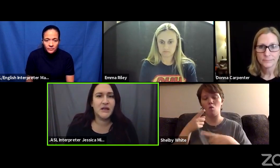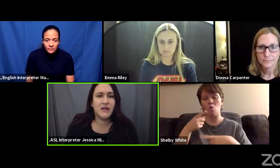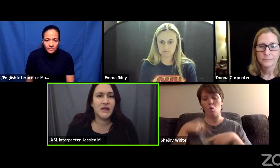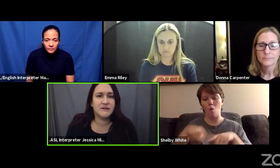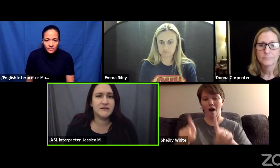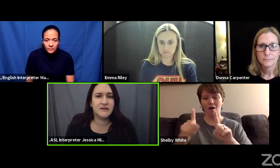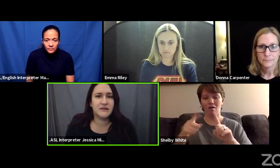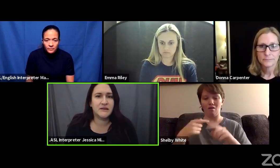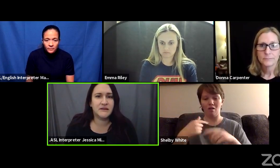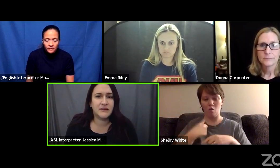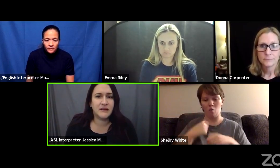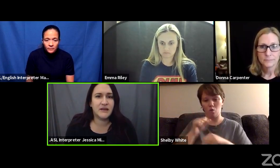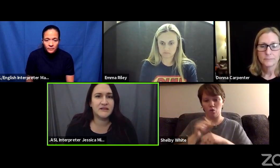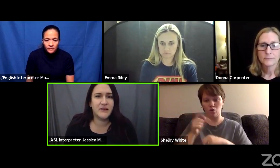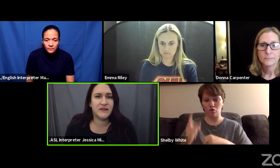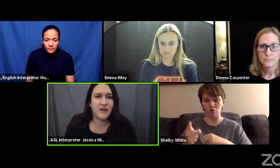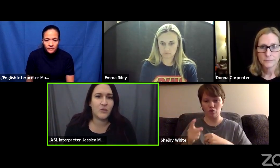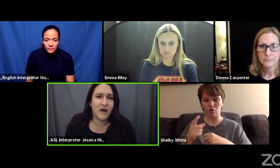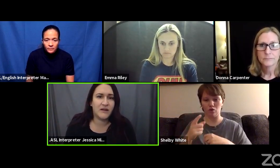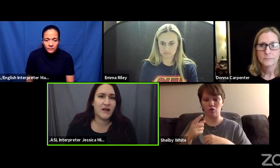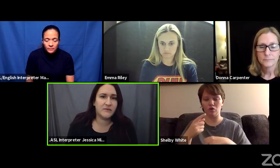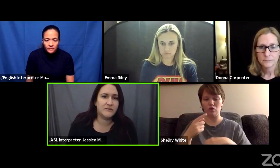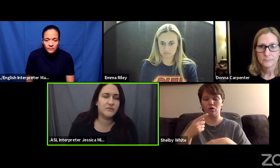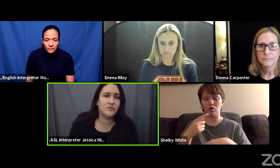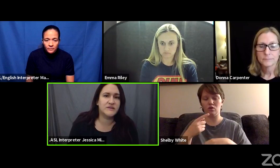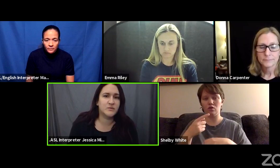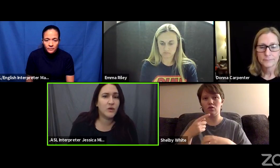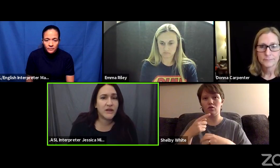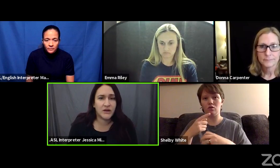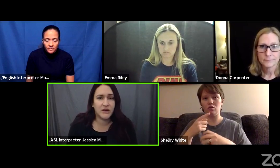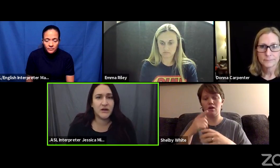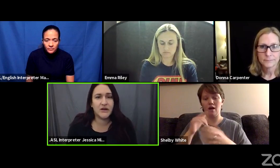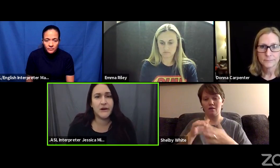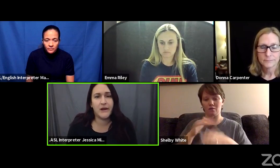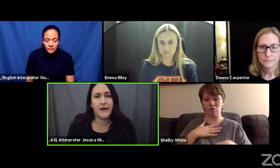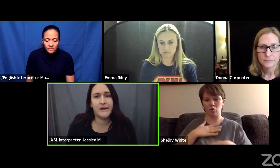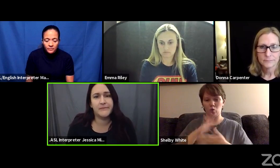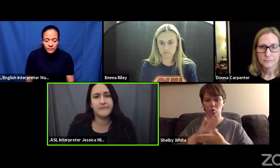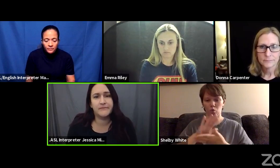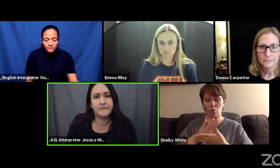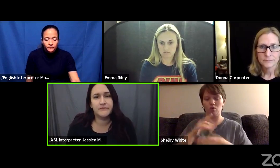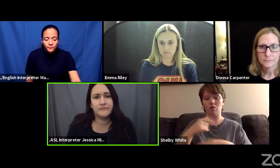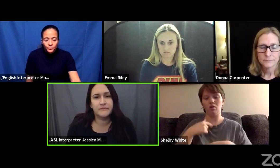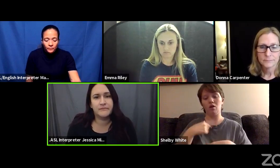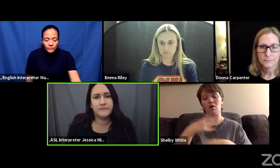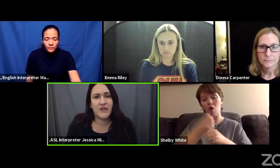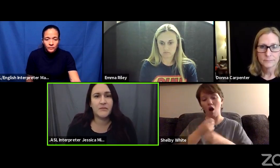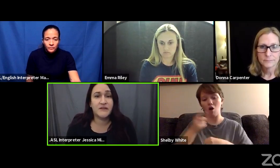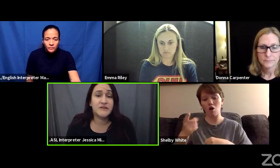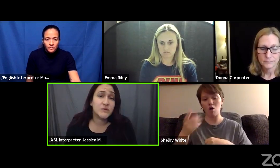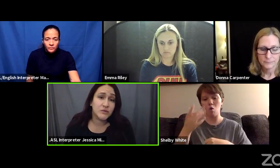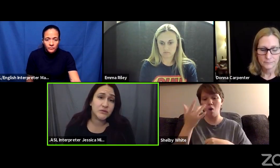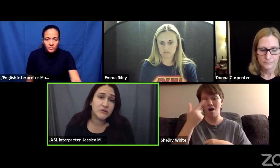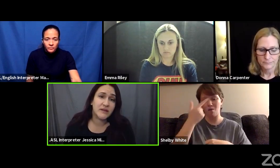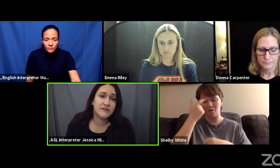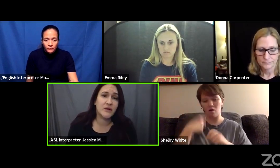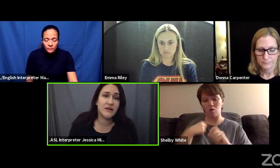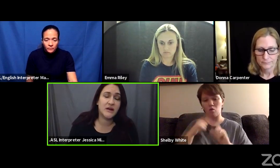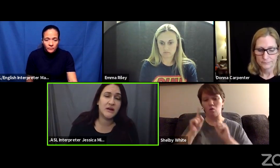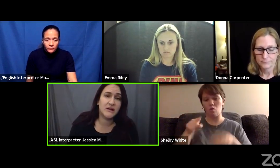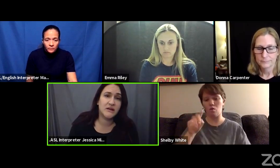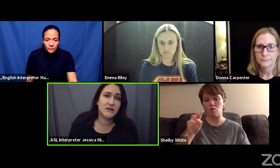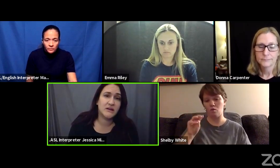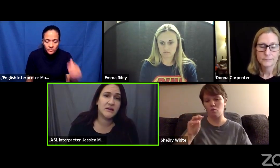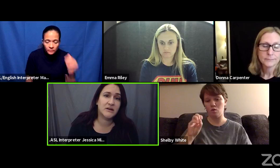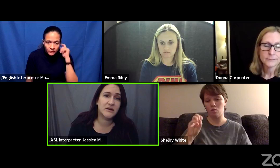training has been like while I was working her at my school. And so